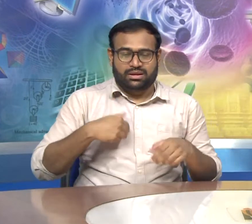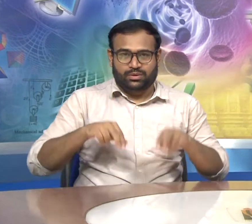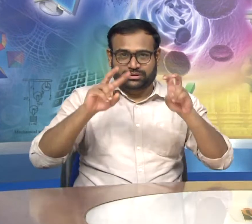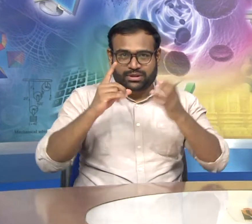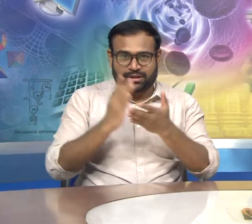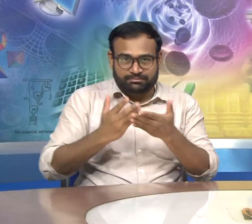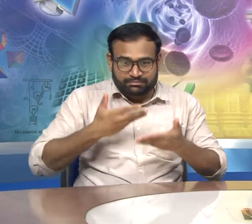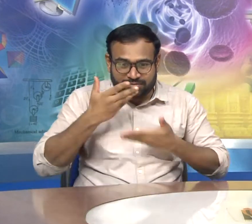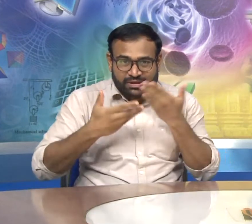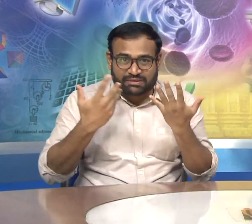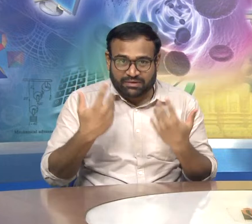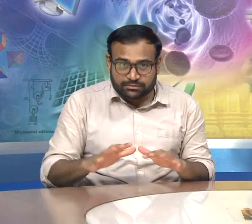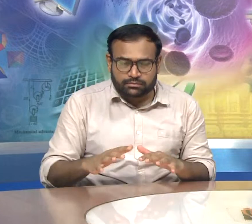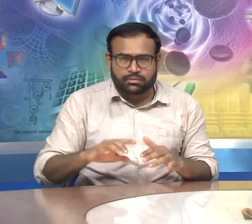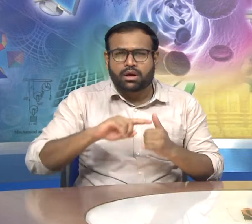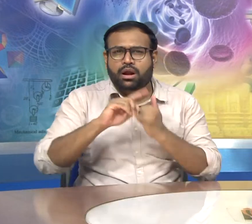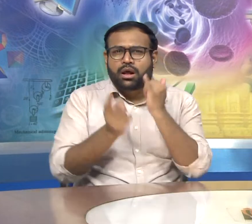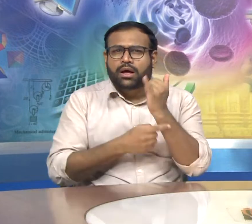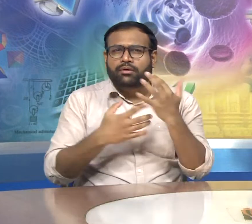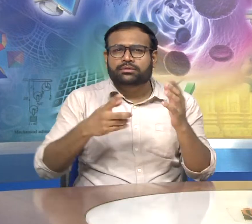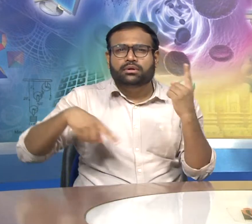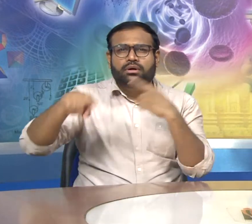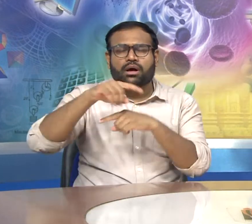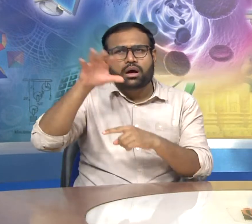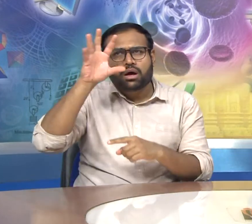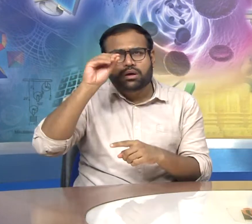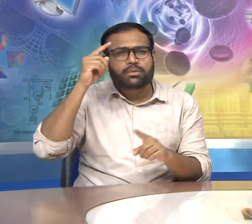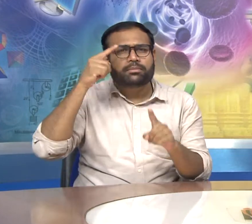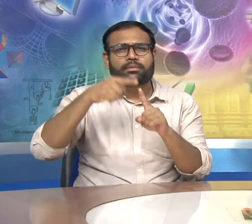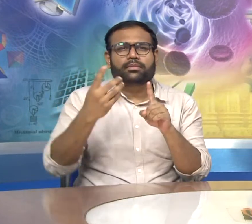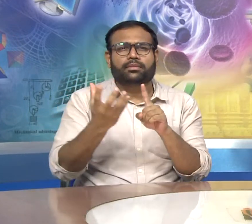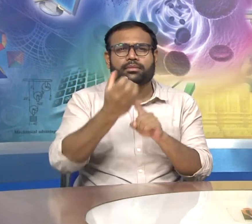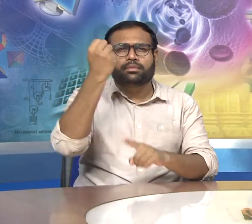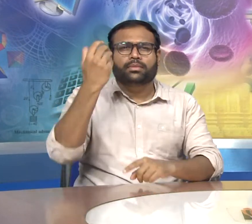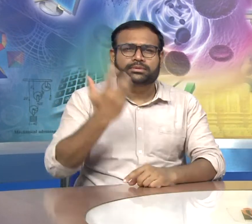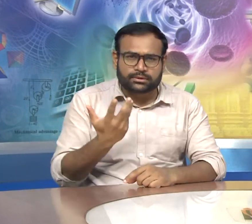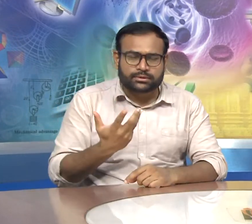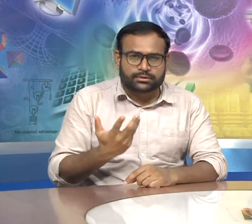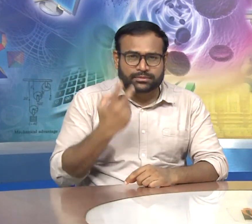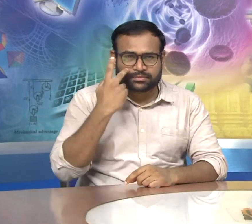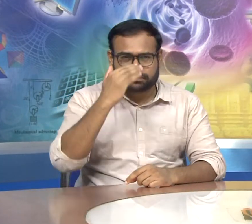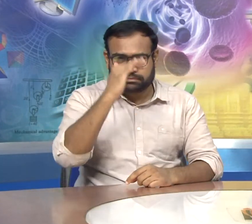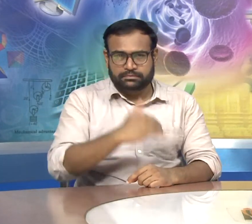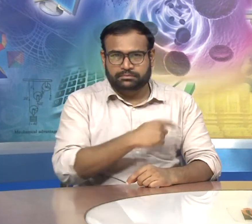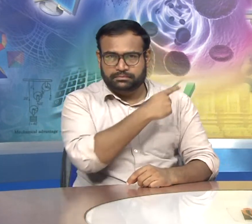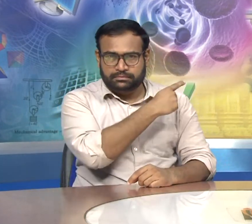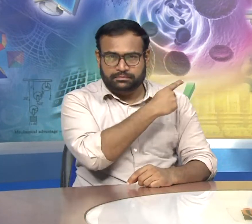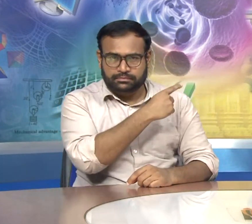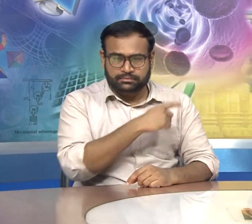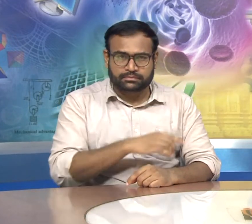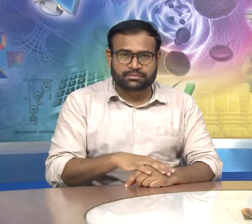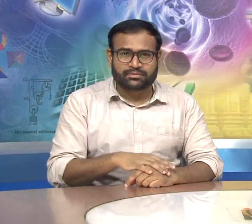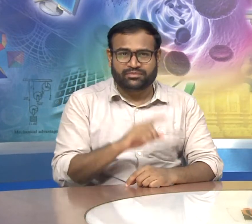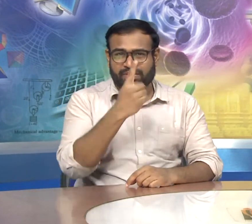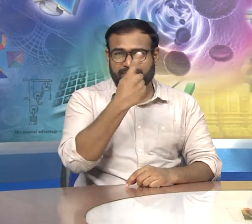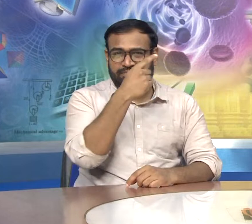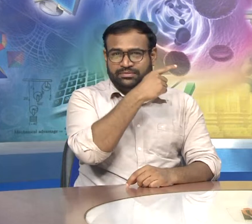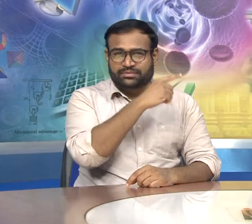Now let's continue. Objectives of the lesson. Explain the needs and importance of the service